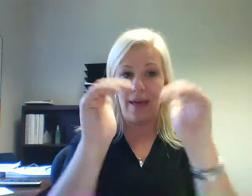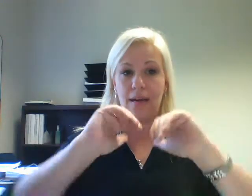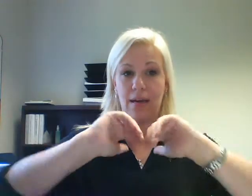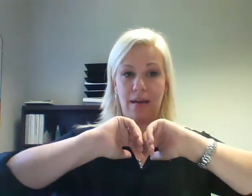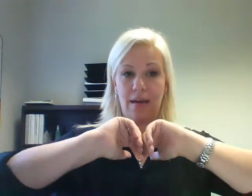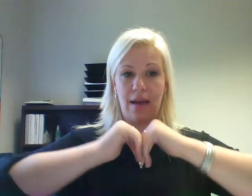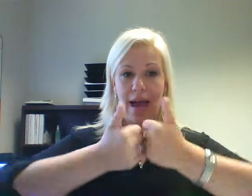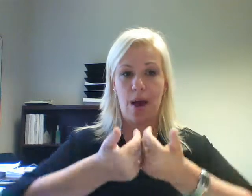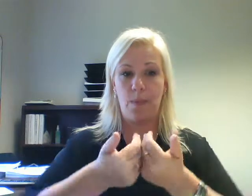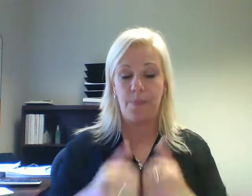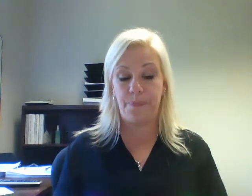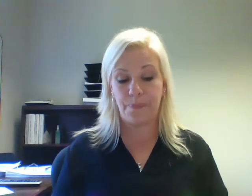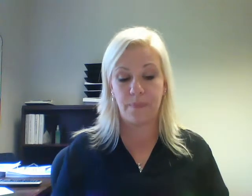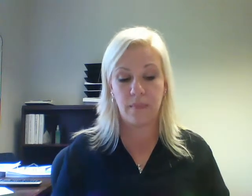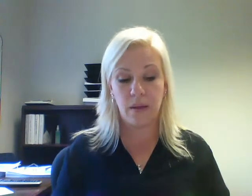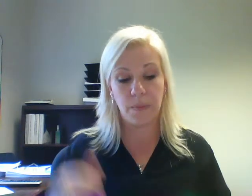that. How. Okay.